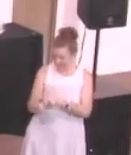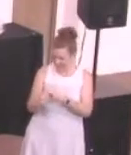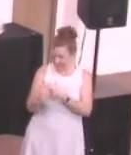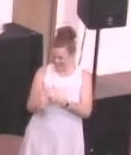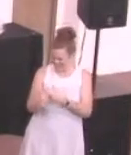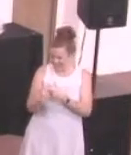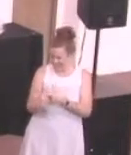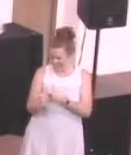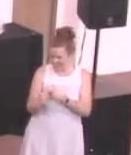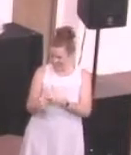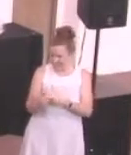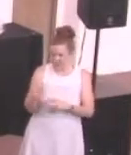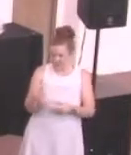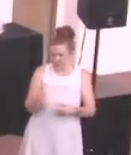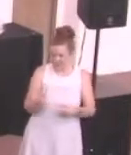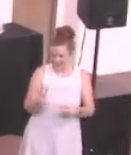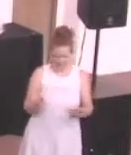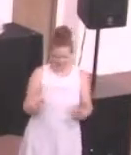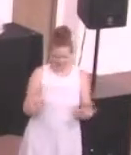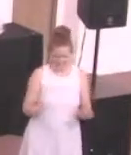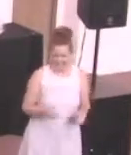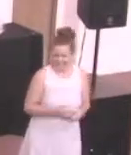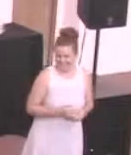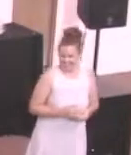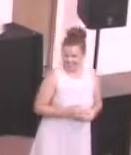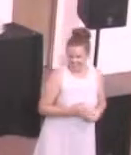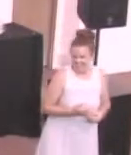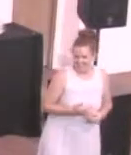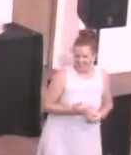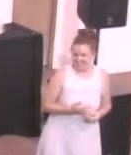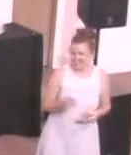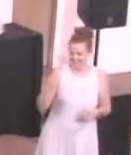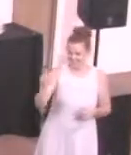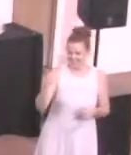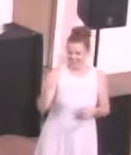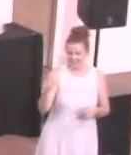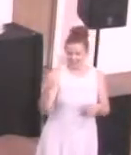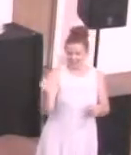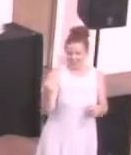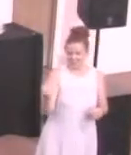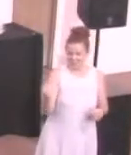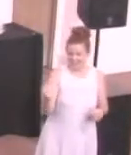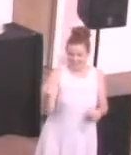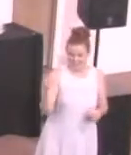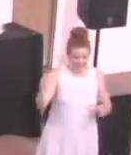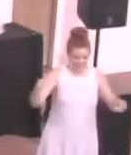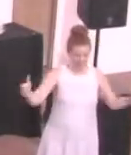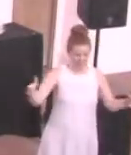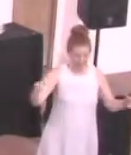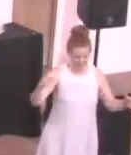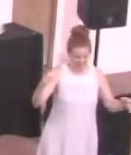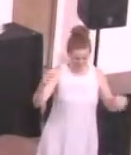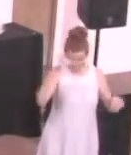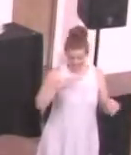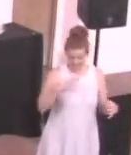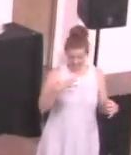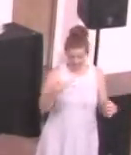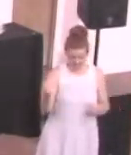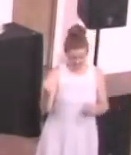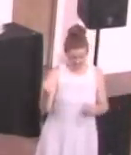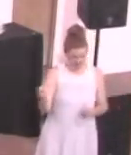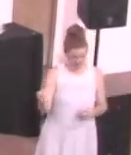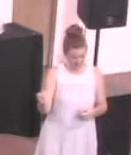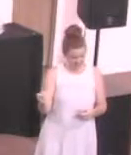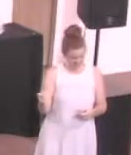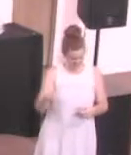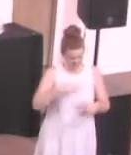yeah. Okay, okay. Okay. Yeah, he's pretty strong, she said. He's enormous! I knew this